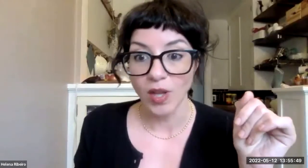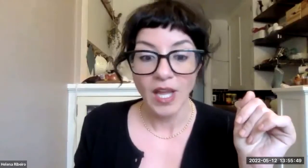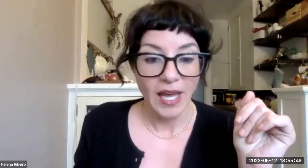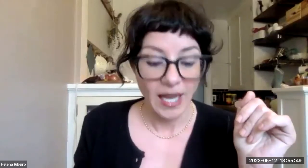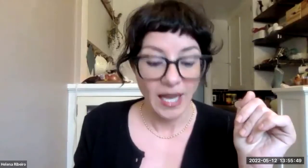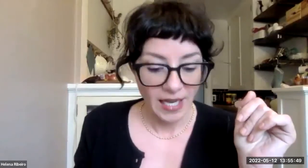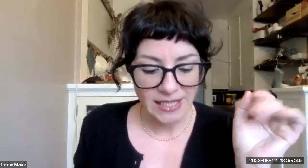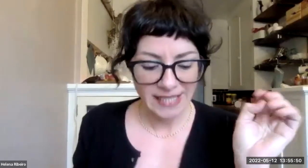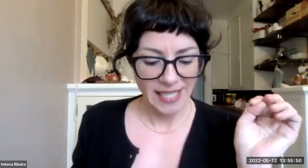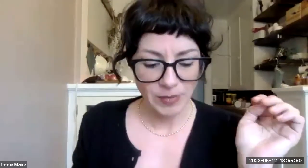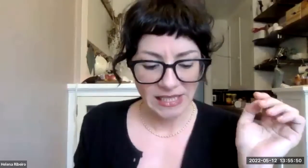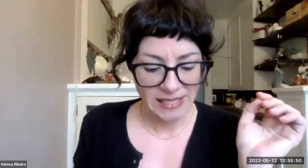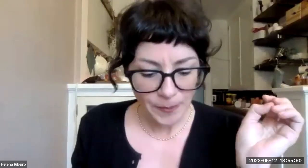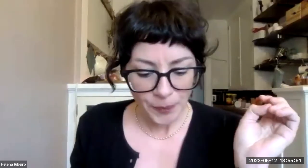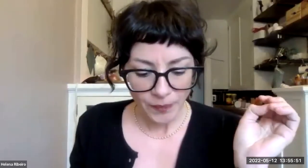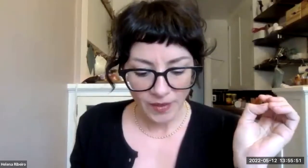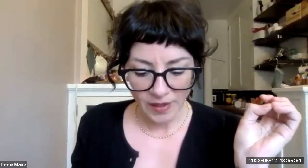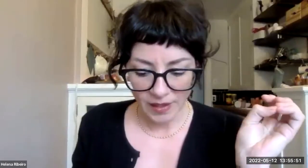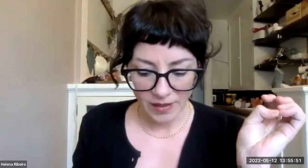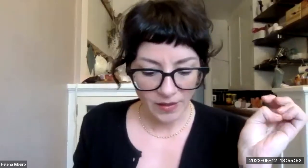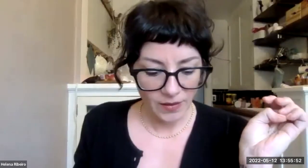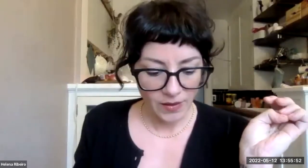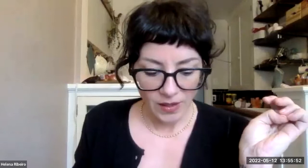module. Next slide, please.